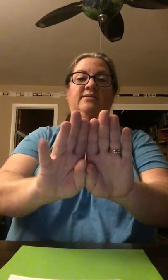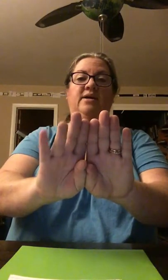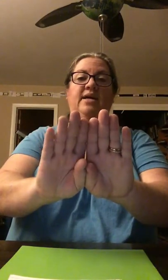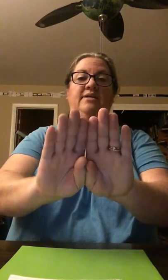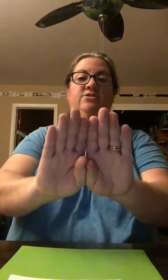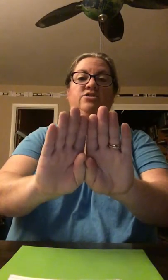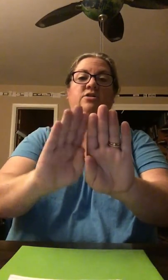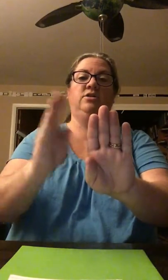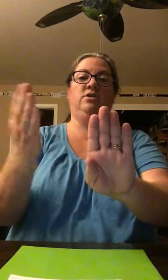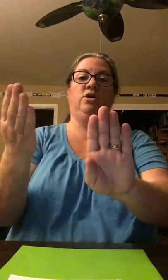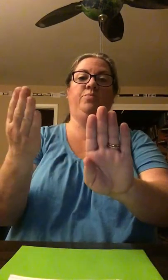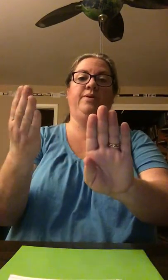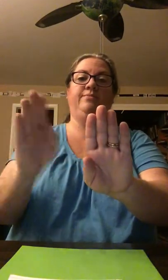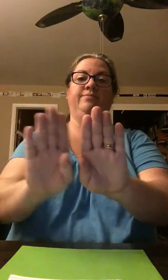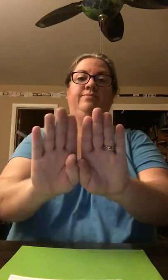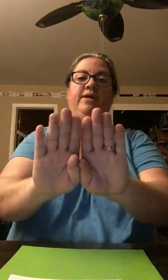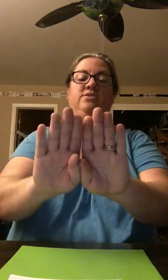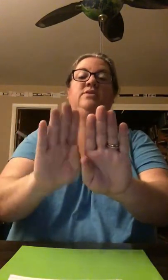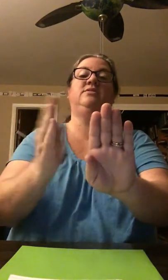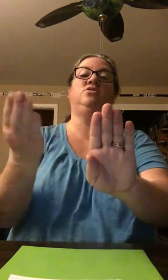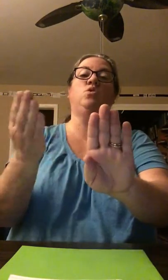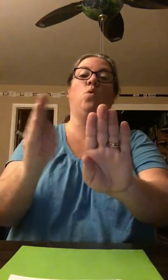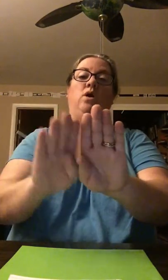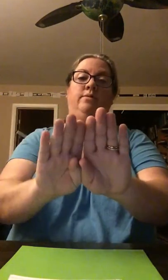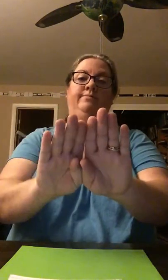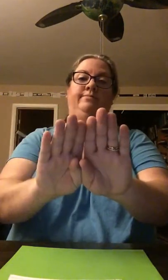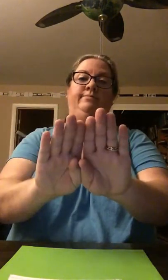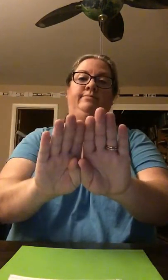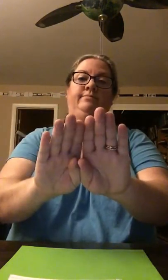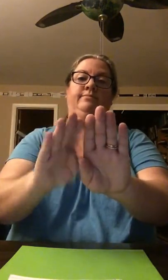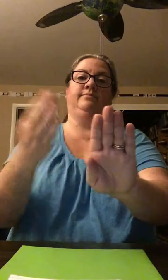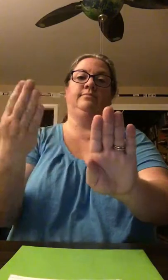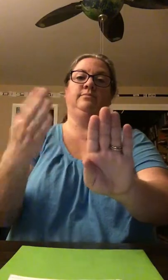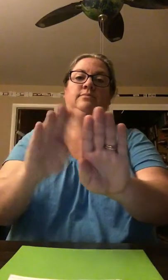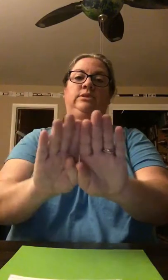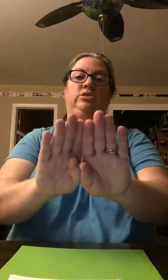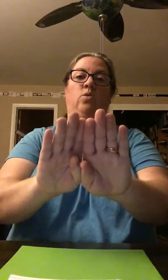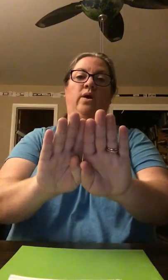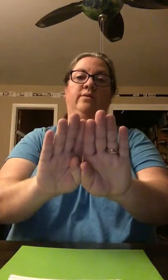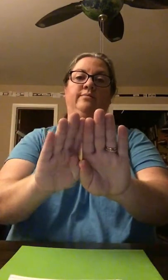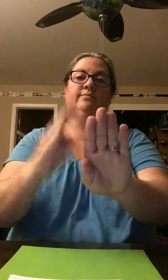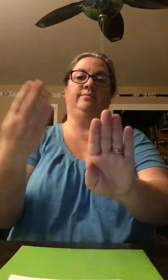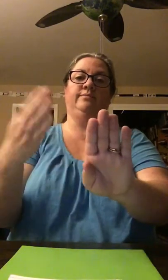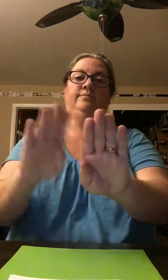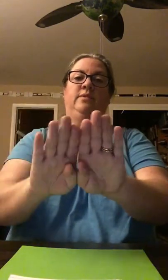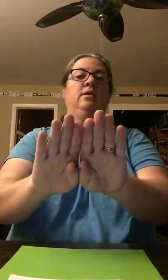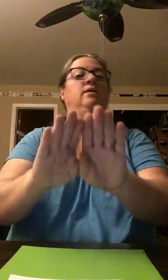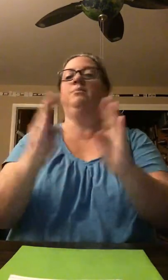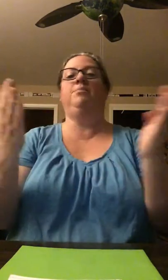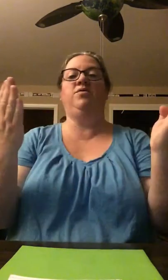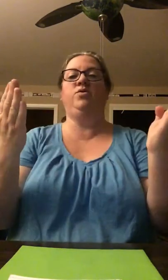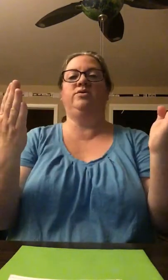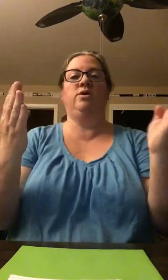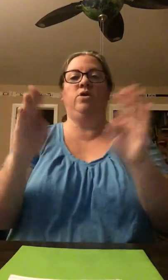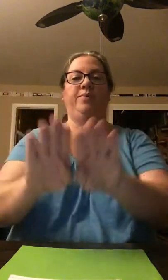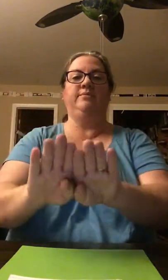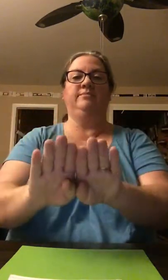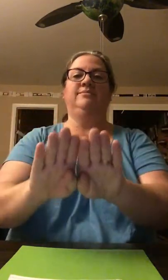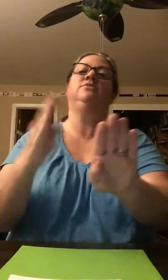on a hinge, open. Right? So this is door. Door. Both doors don't open,